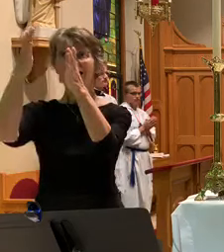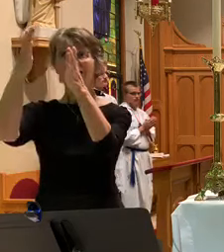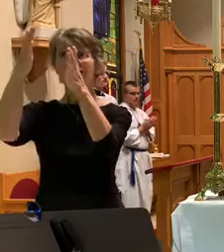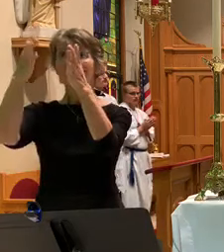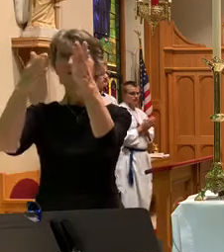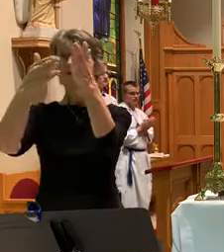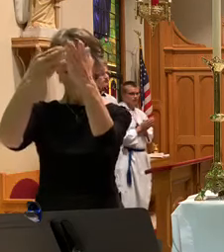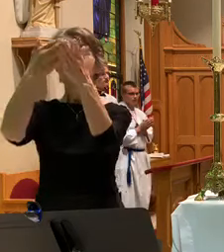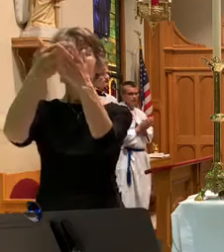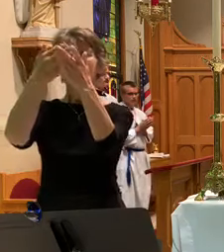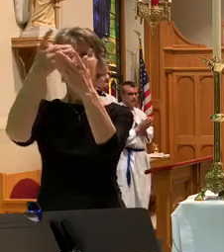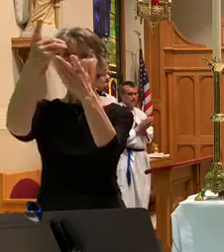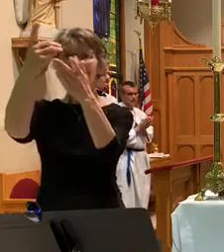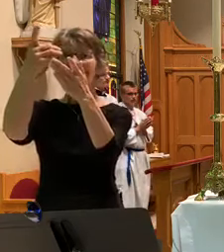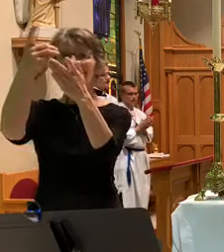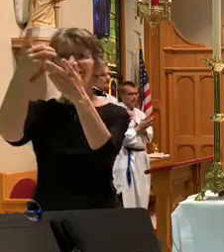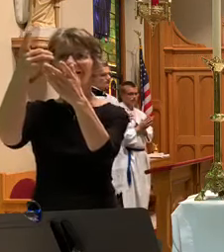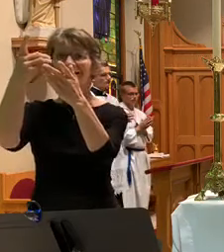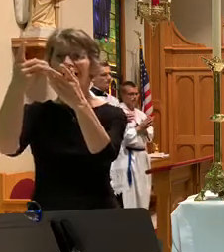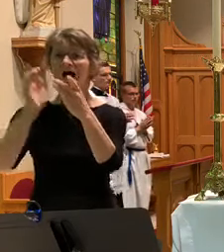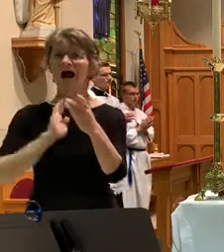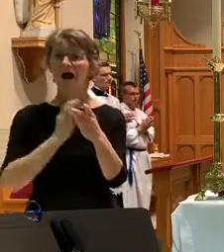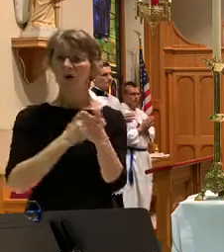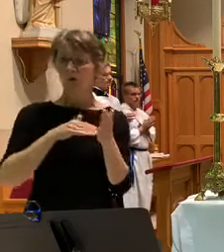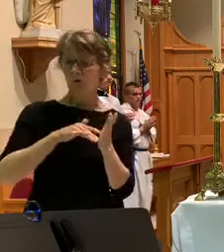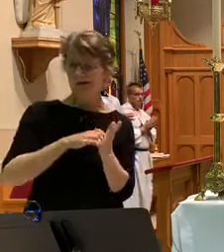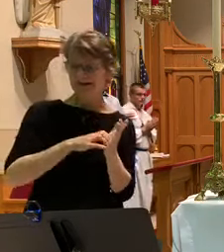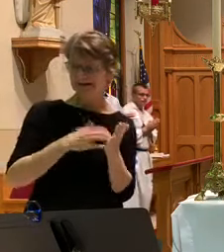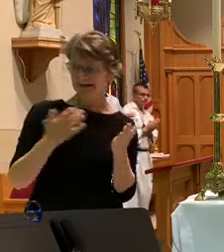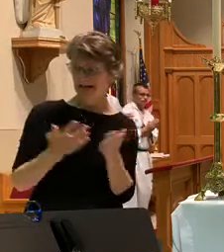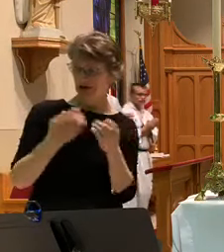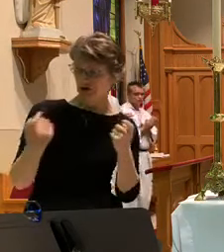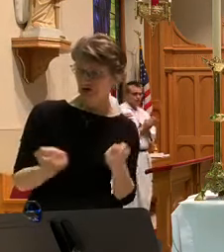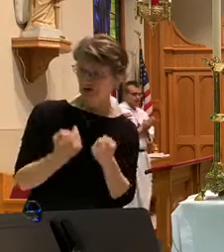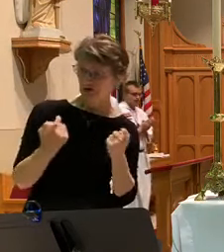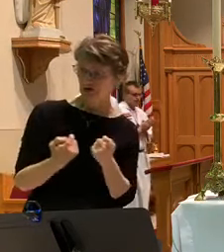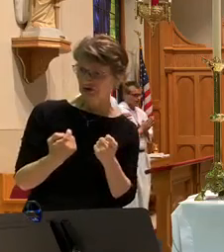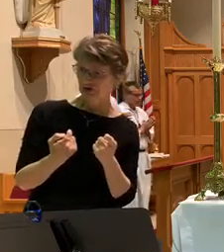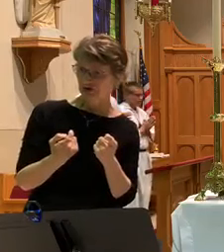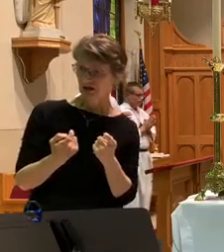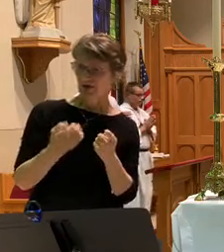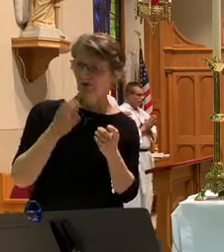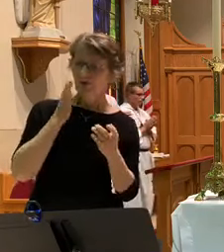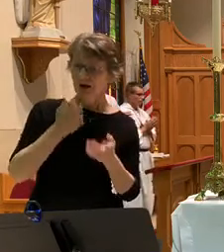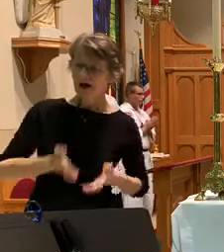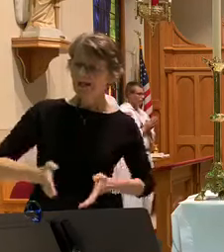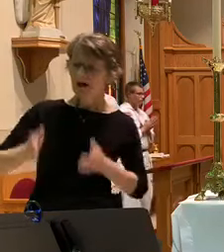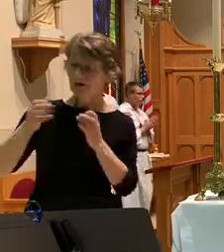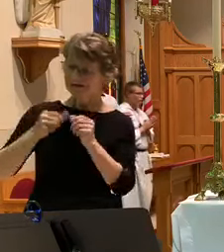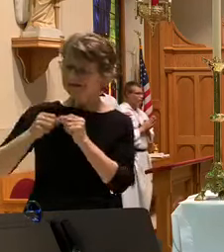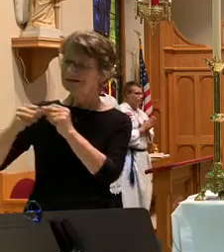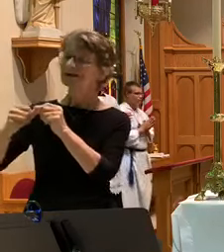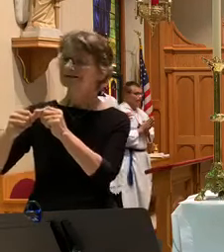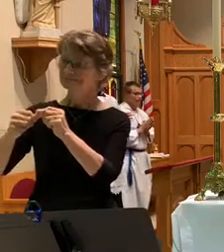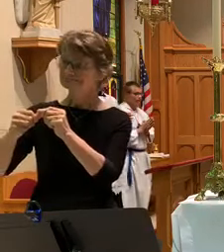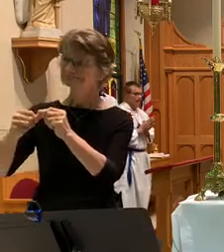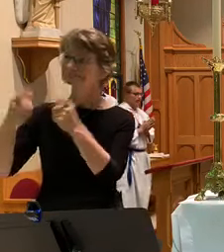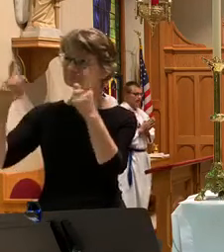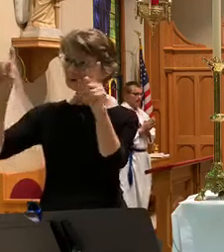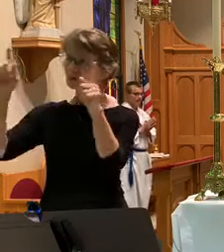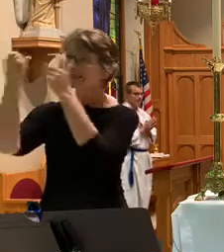itself, that the cause of our downfall might become the means of our salvation through Christ our